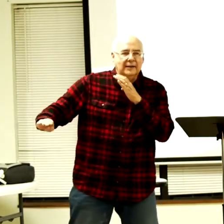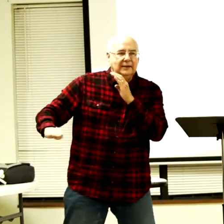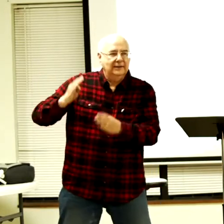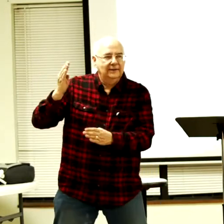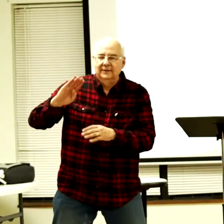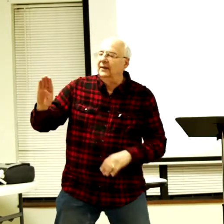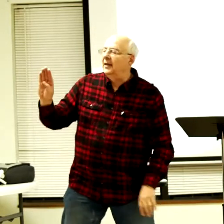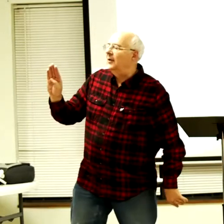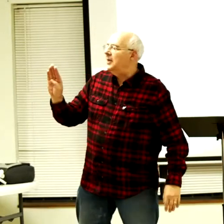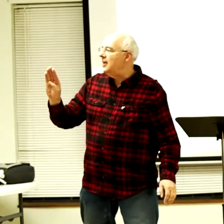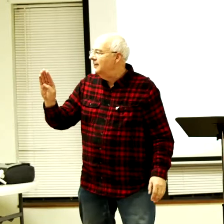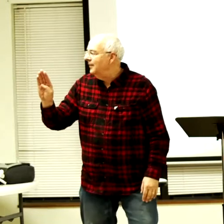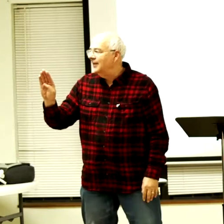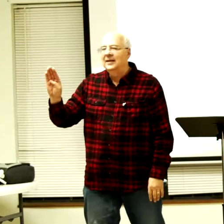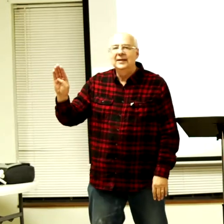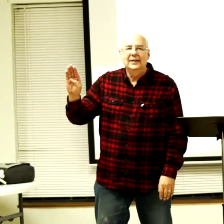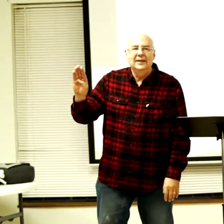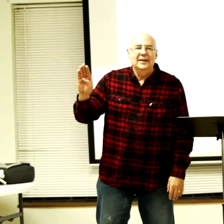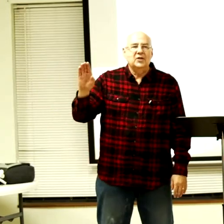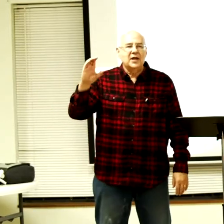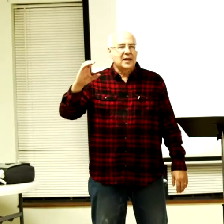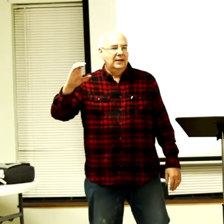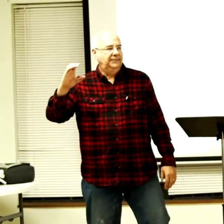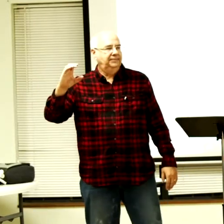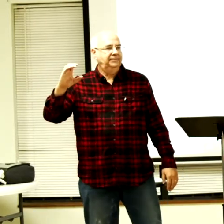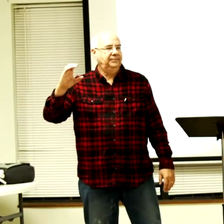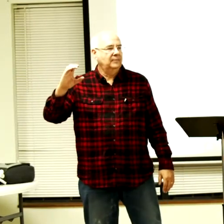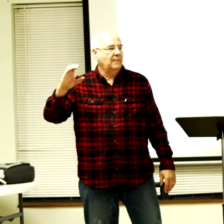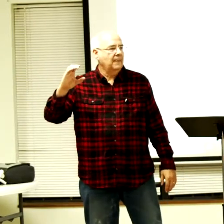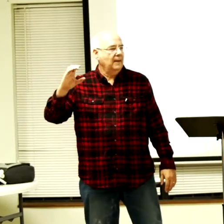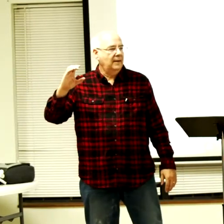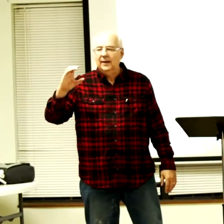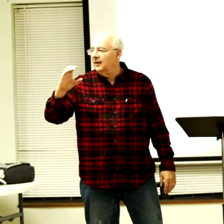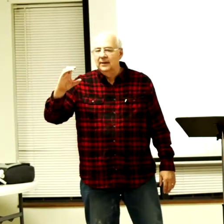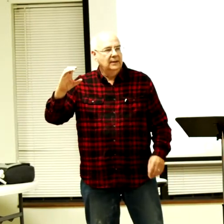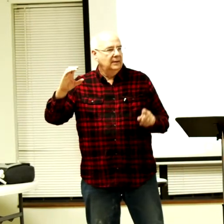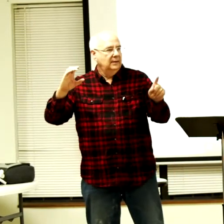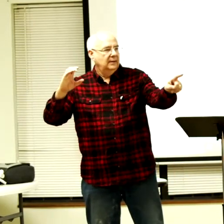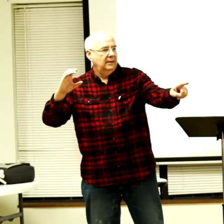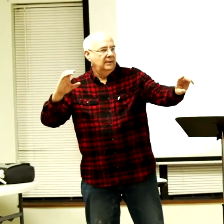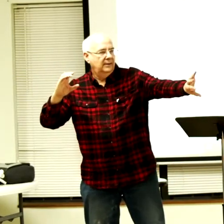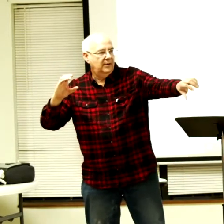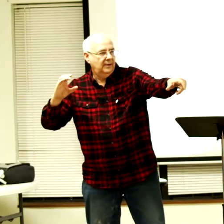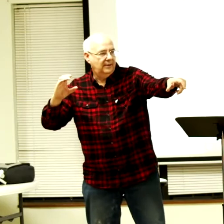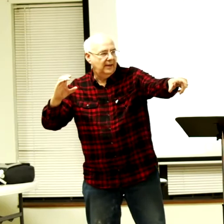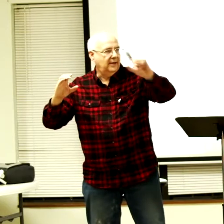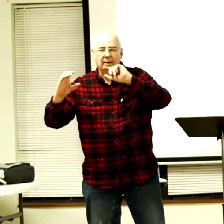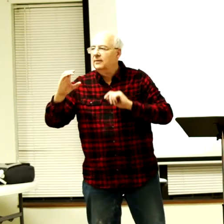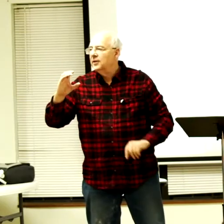right? Anyway, B, C. Okay. Turn, there you go,